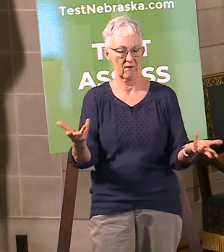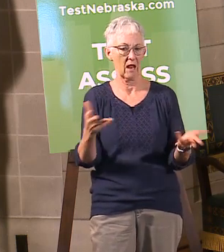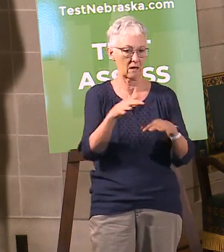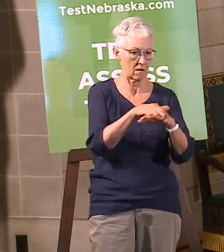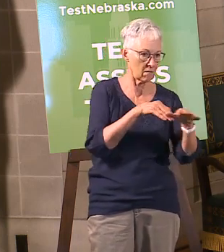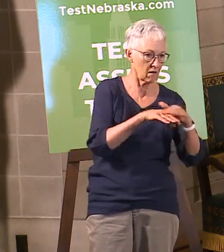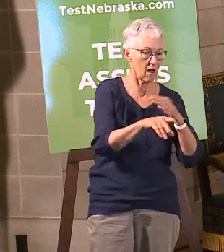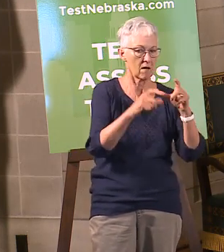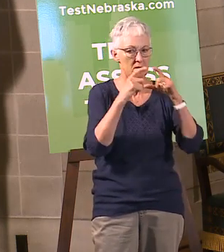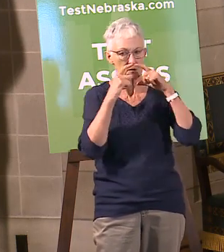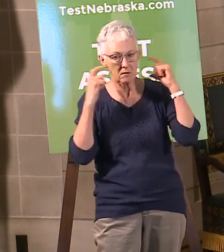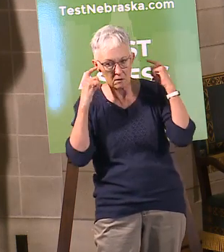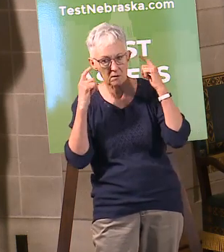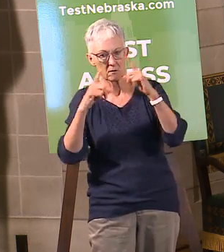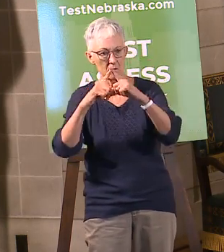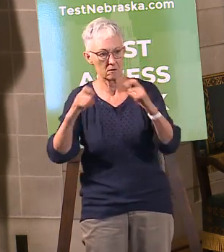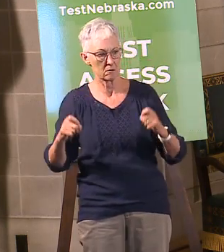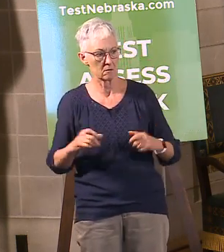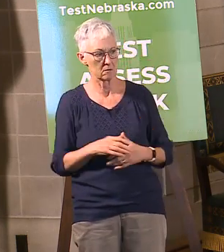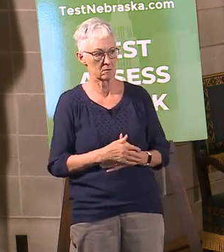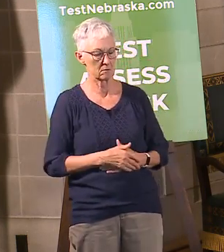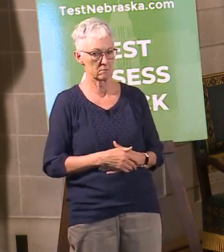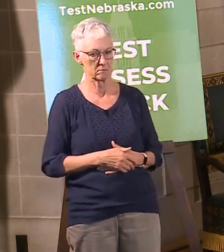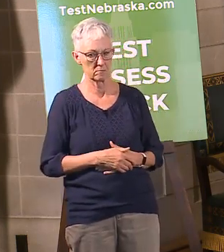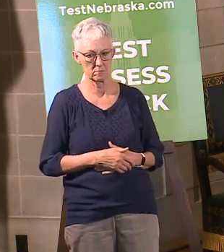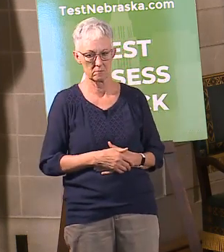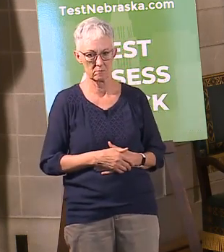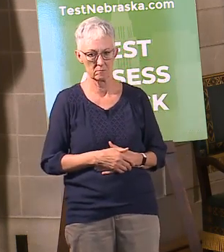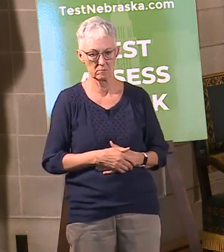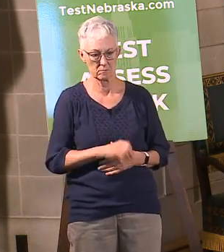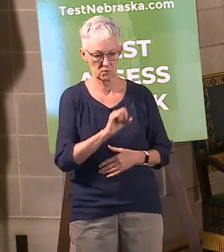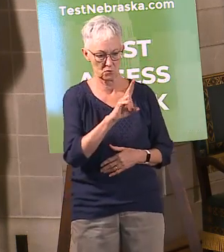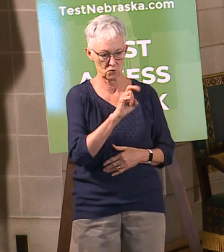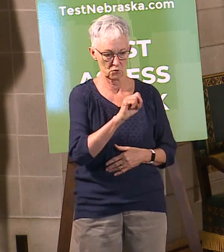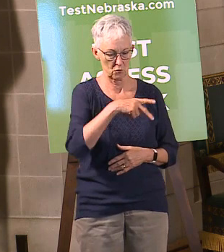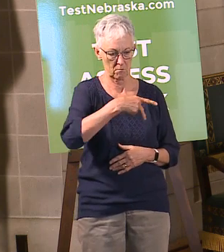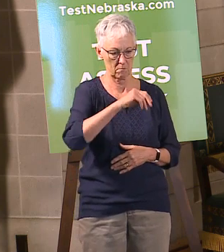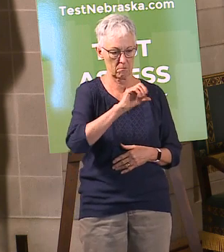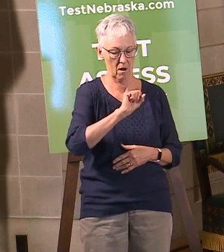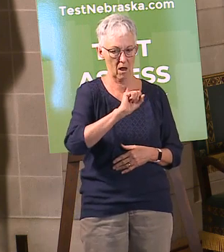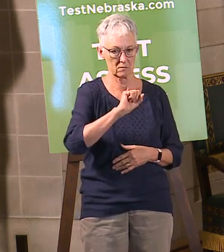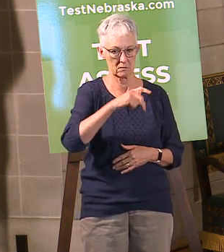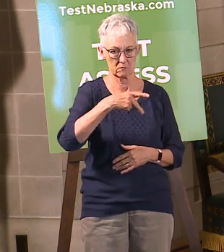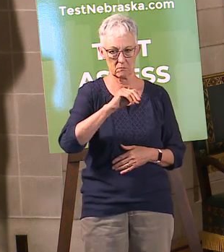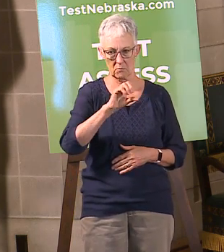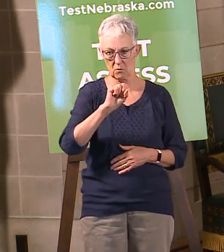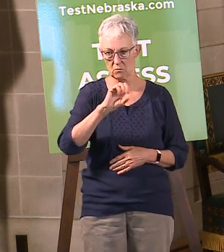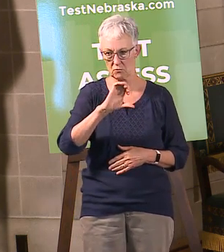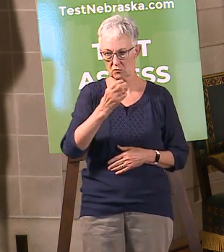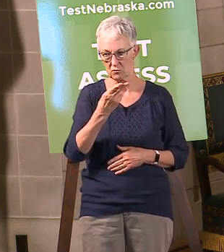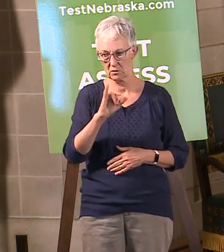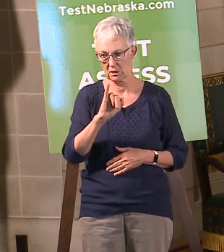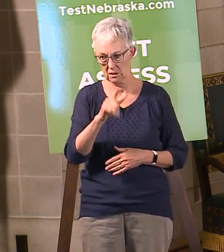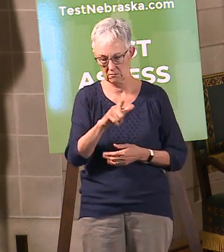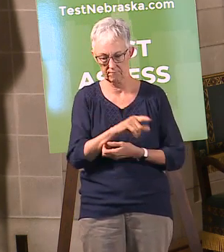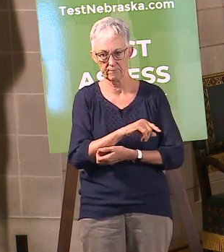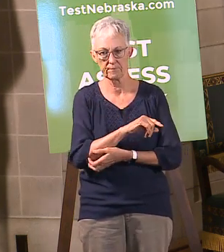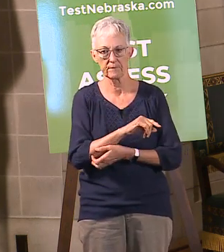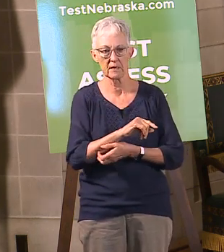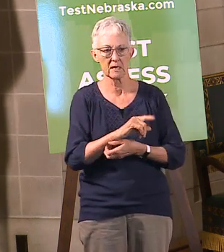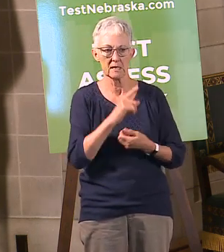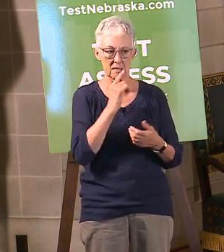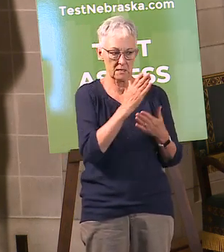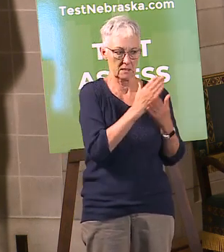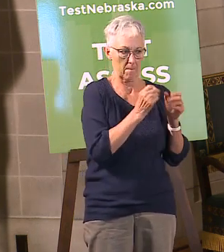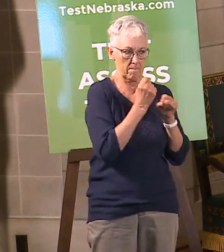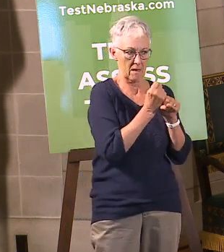Stu Pospisil, Omaha World Herald. The Nebraska Shrine Bowl and 2 other all-star football games have been pushed back their dates from June